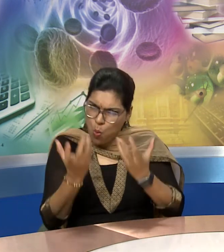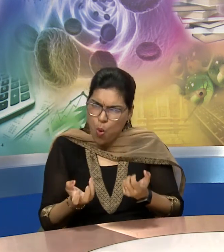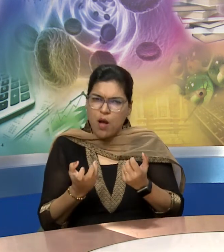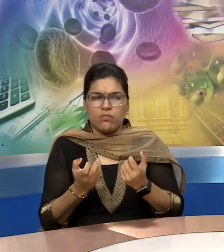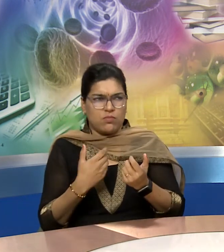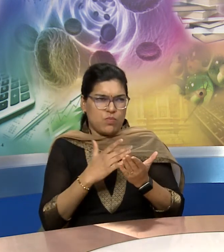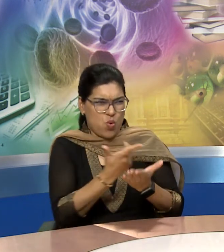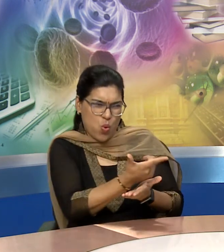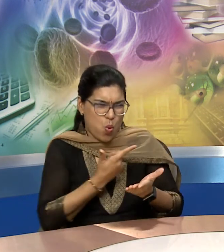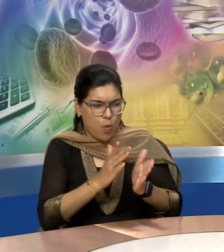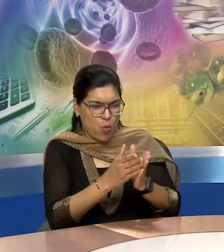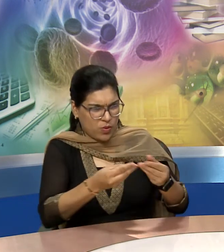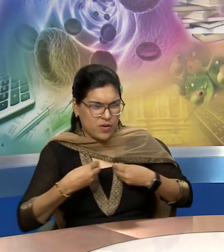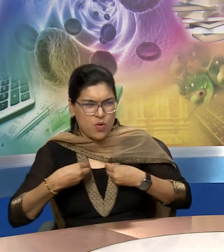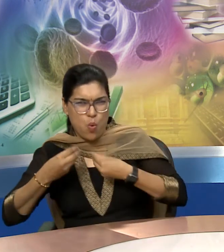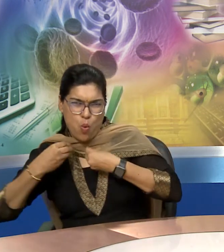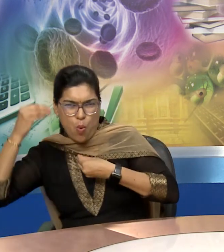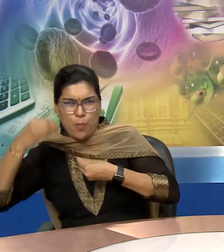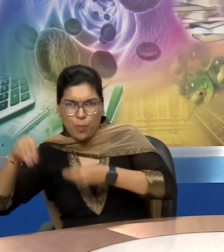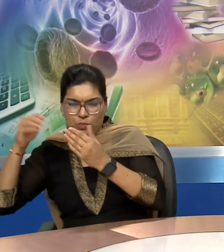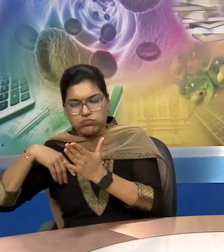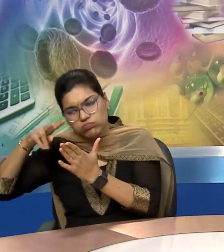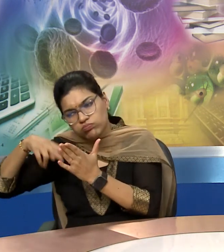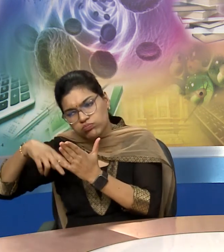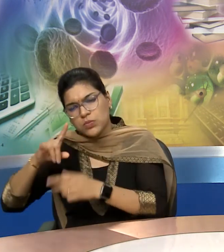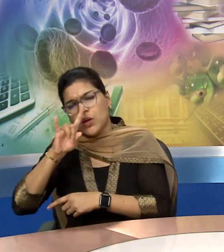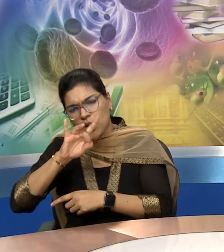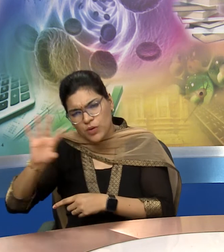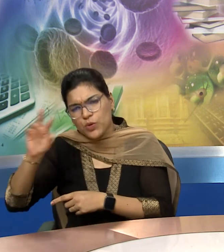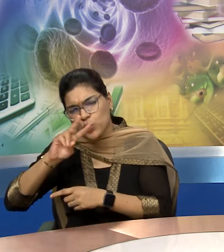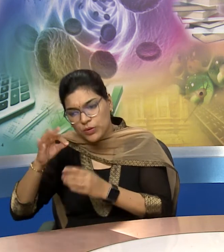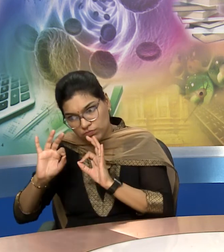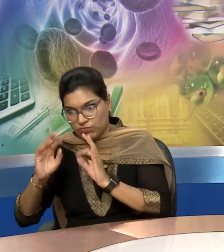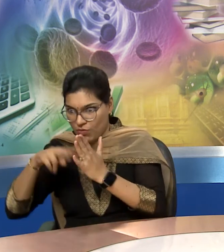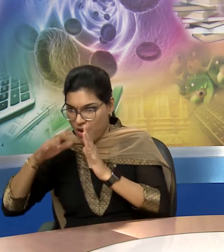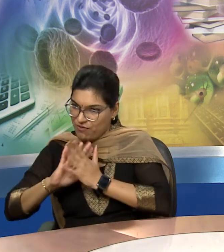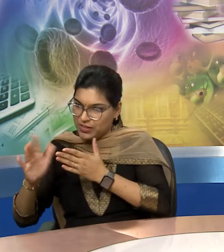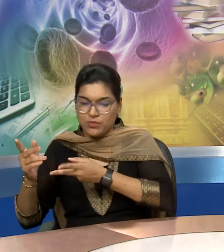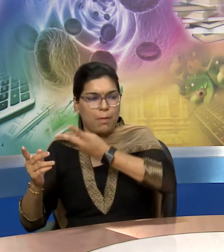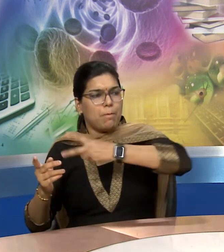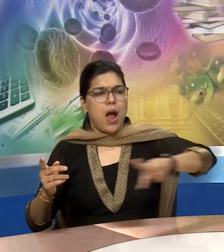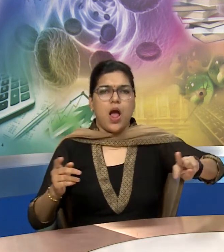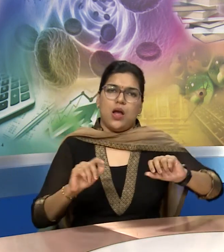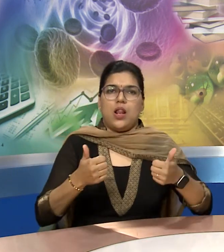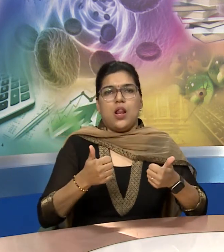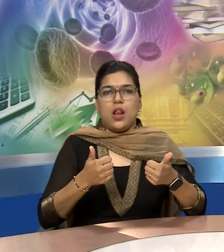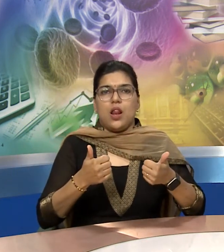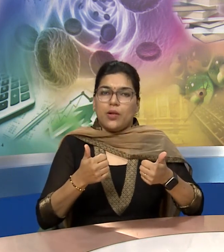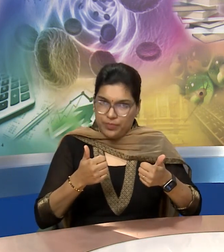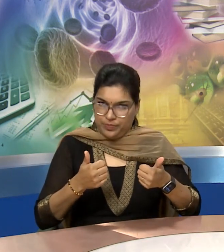for finding any reference, and they also use books for lending. They keep the book for 1 week or 2 weeks, then they return the